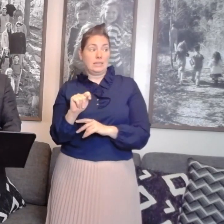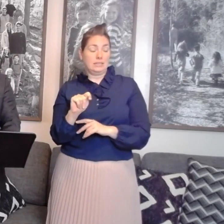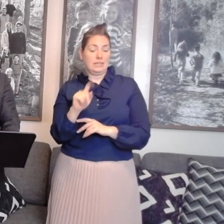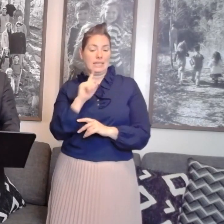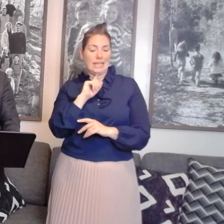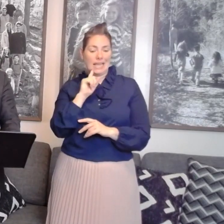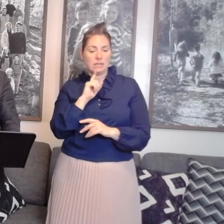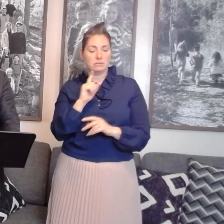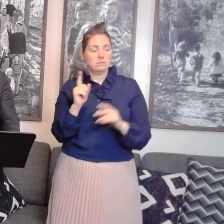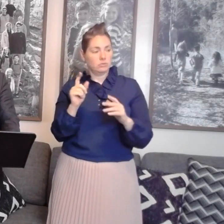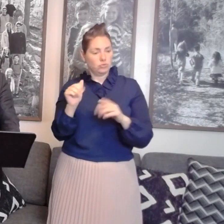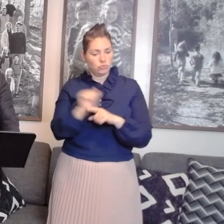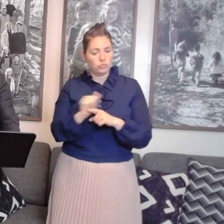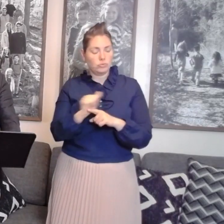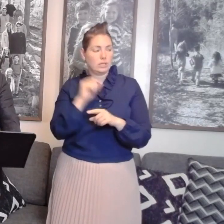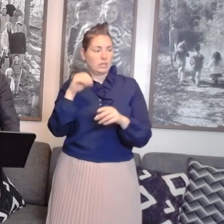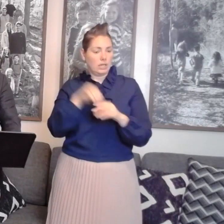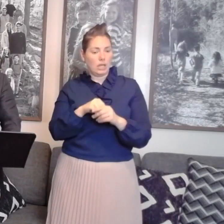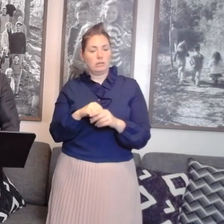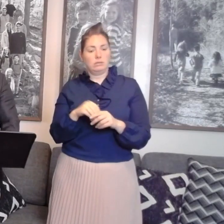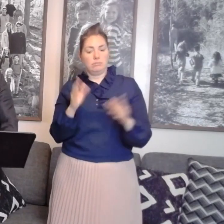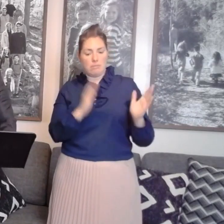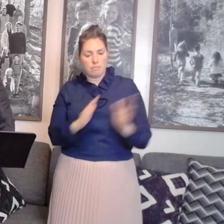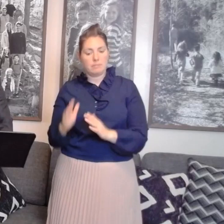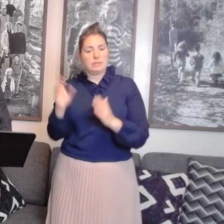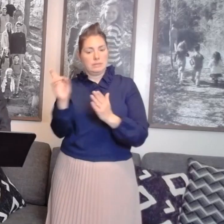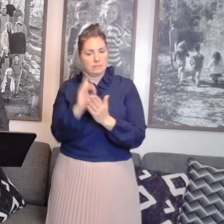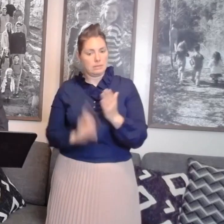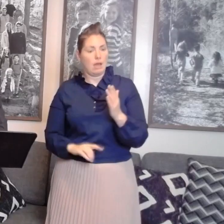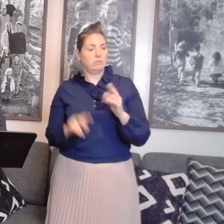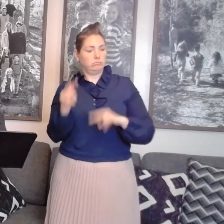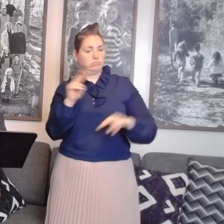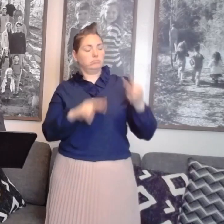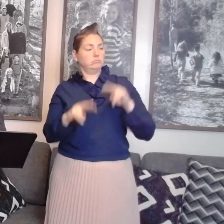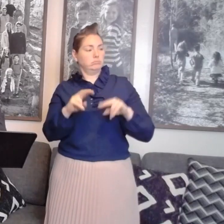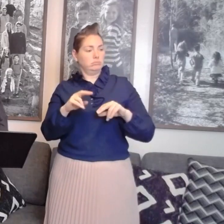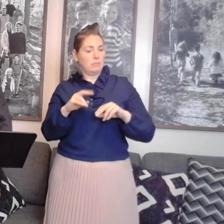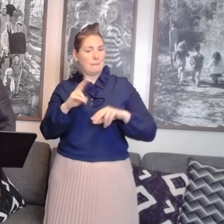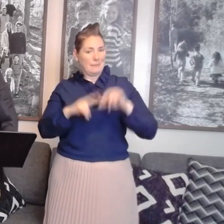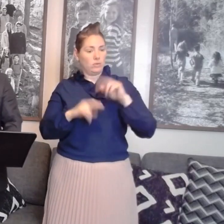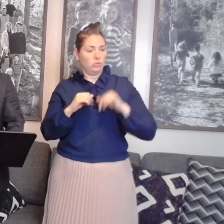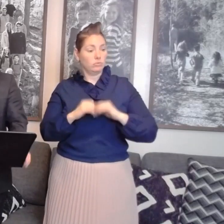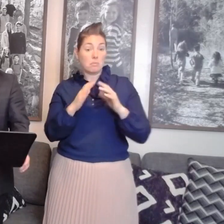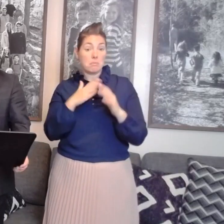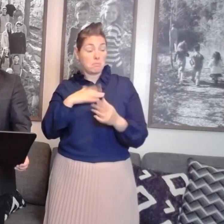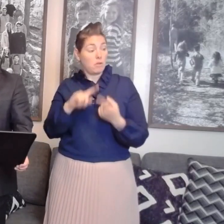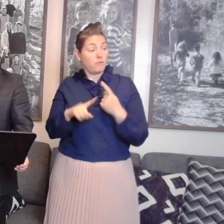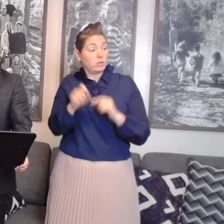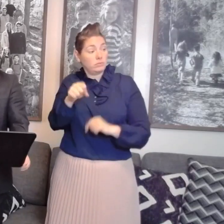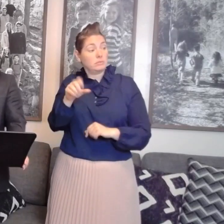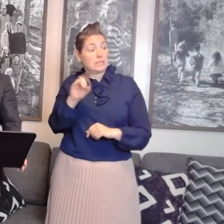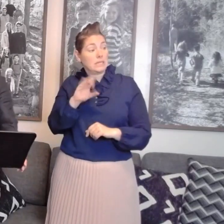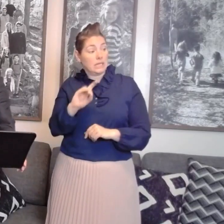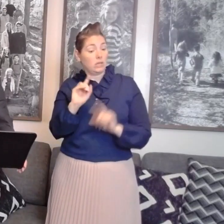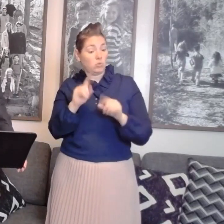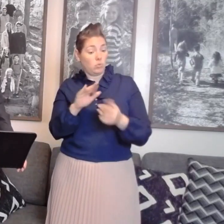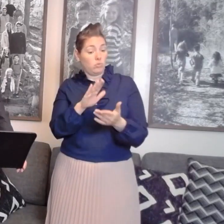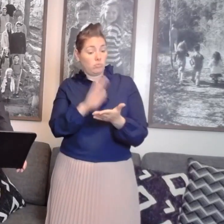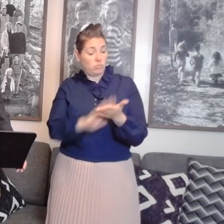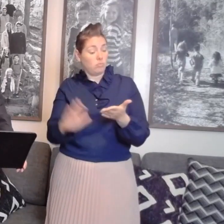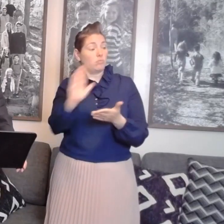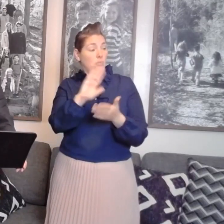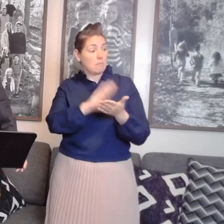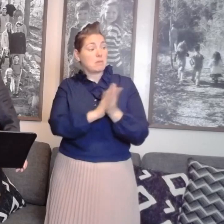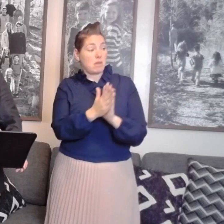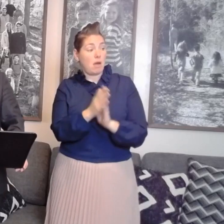of the construction of buildings. I have a friend who went to school to become an architect. He told me that